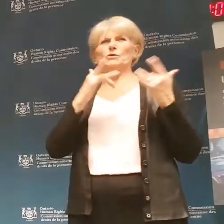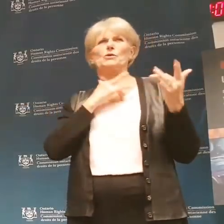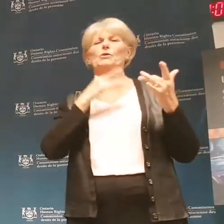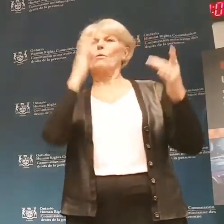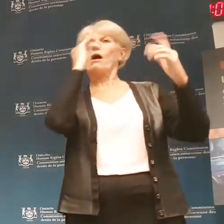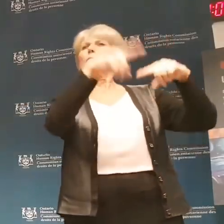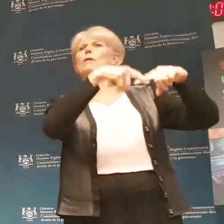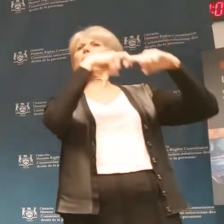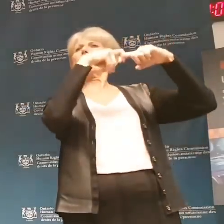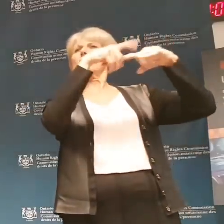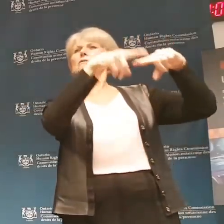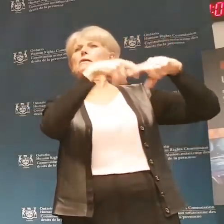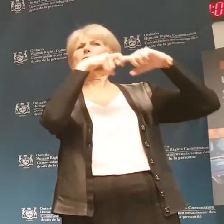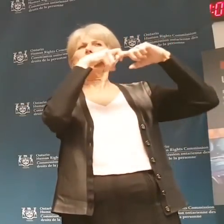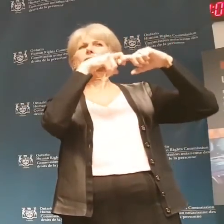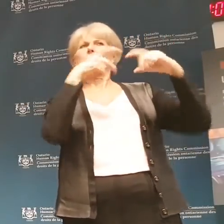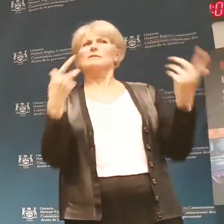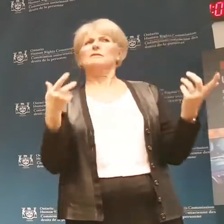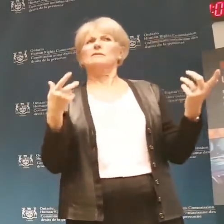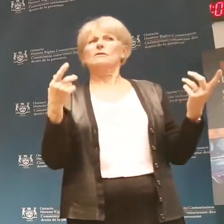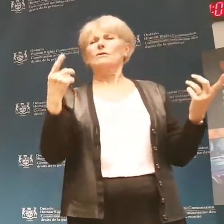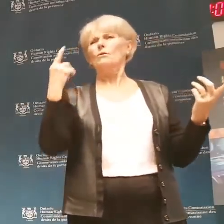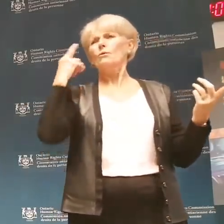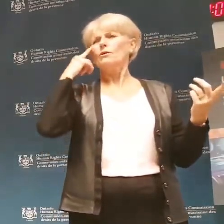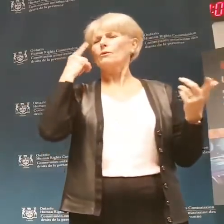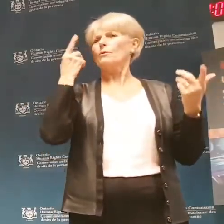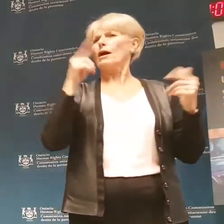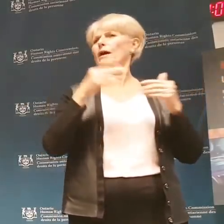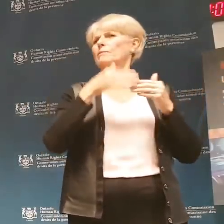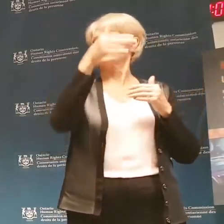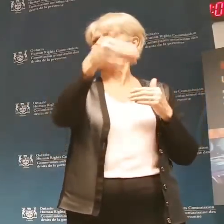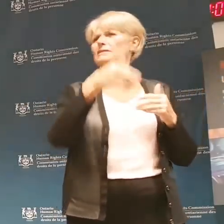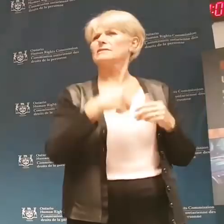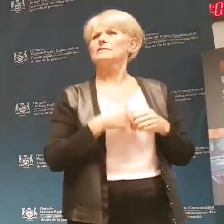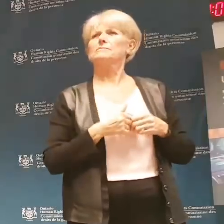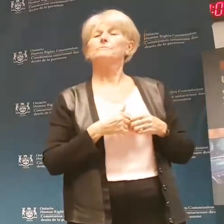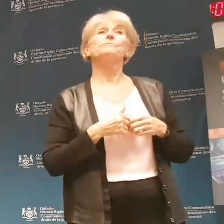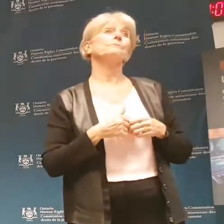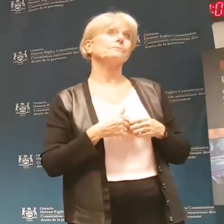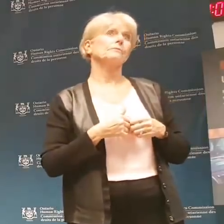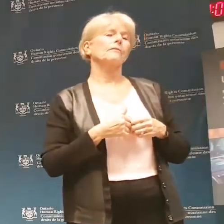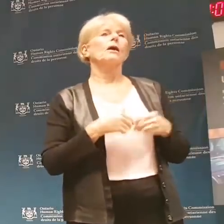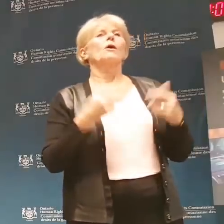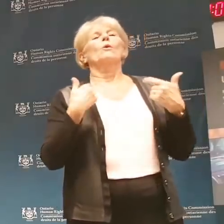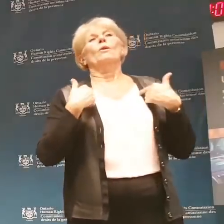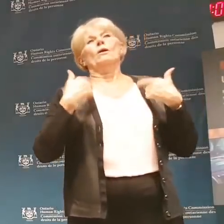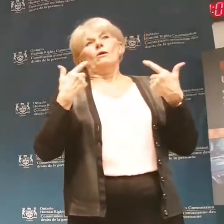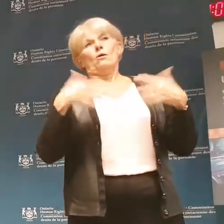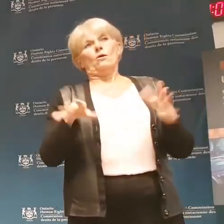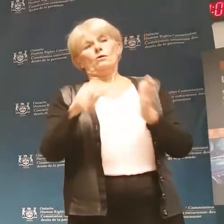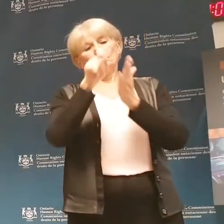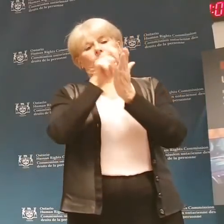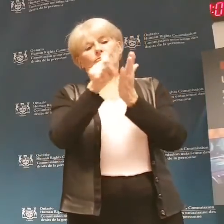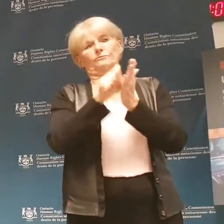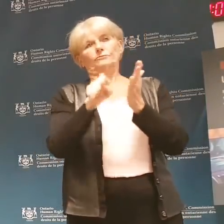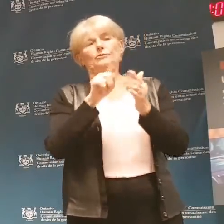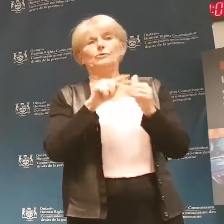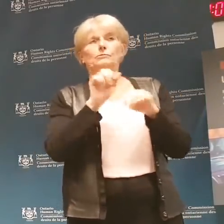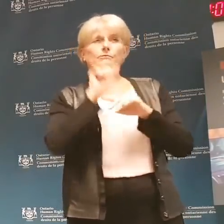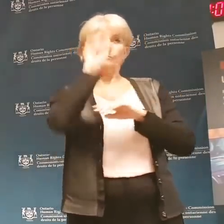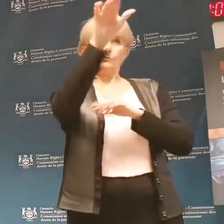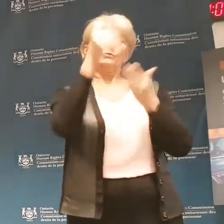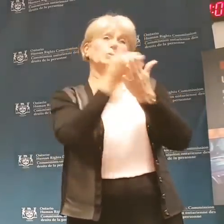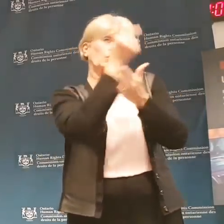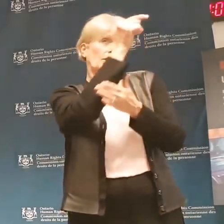on pause, about what might happen next politically? So we had written to the new